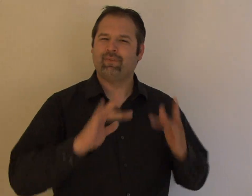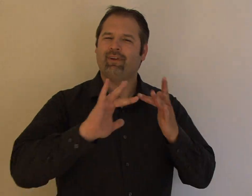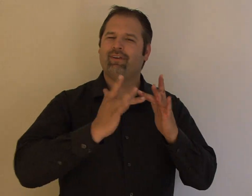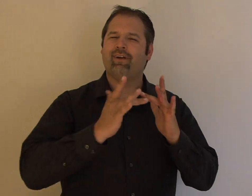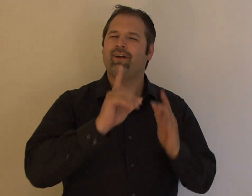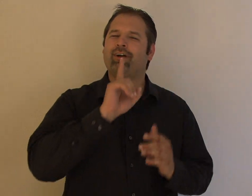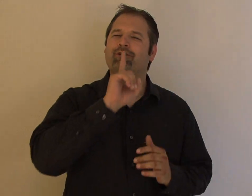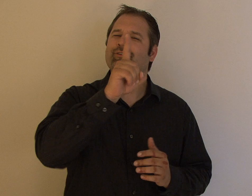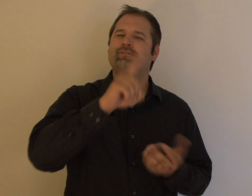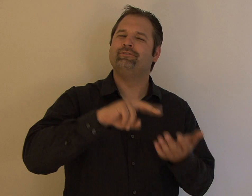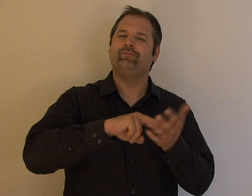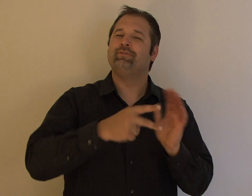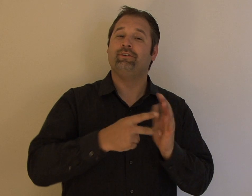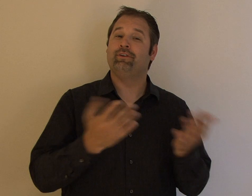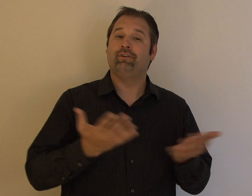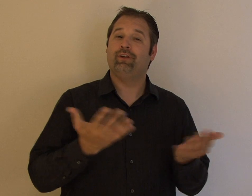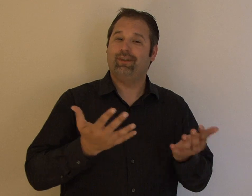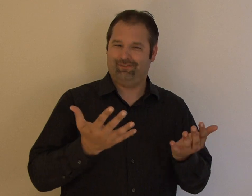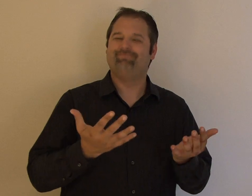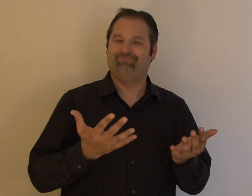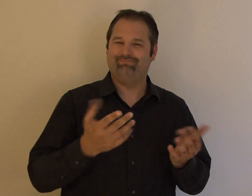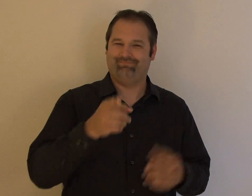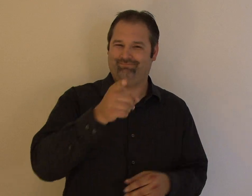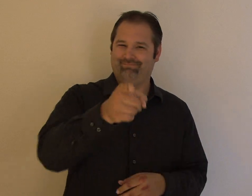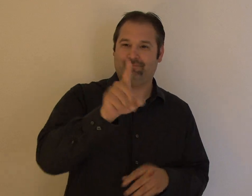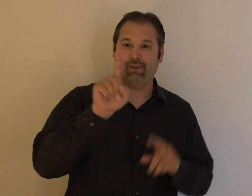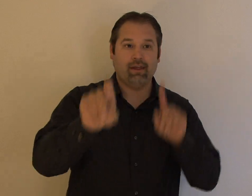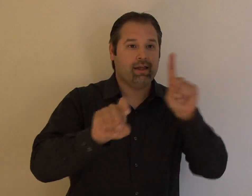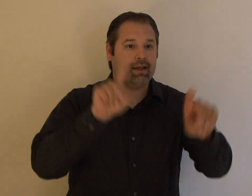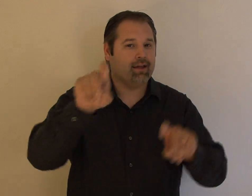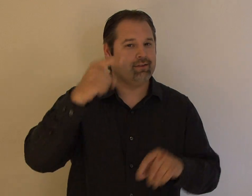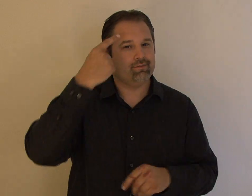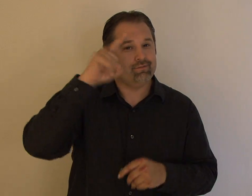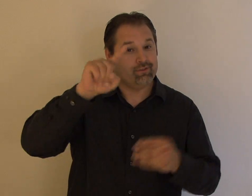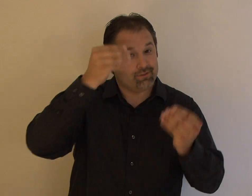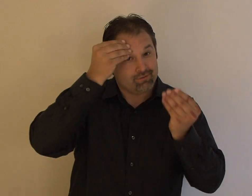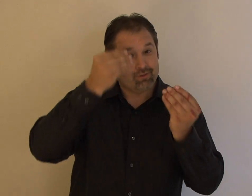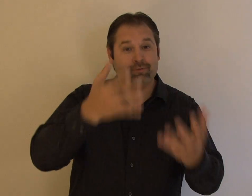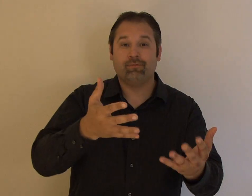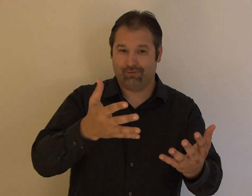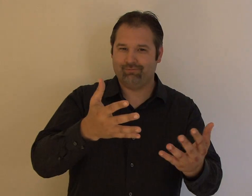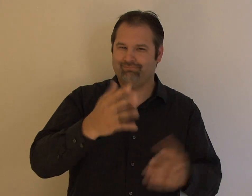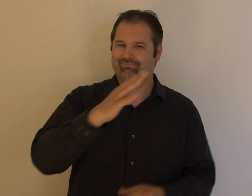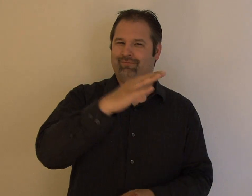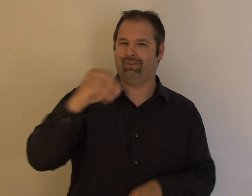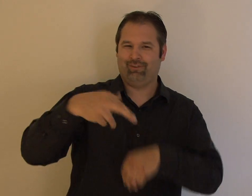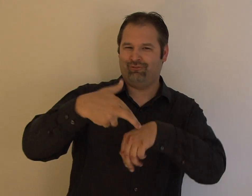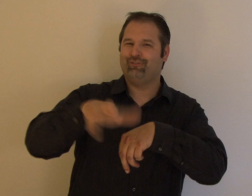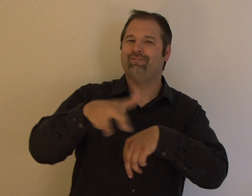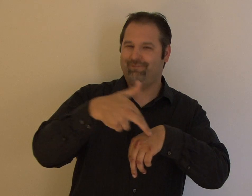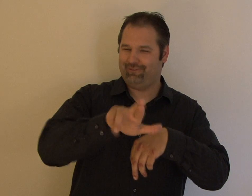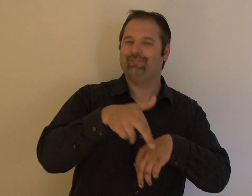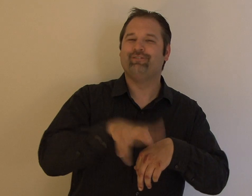Networking is about asking for information or referrals, not about asking for a job.